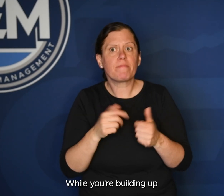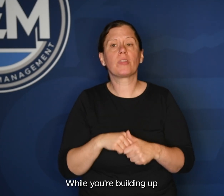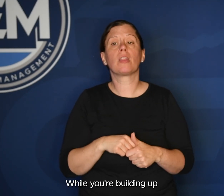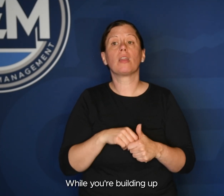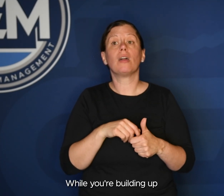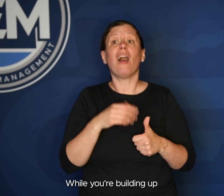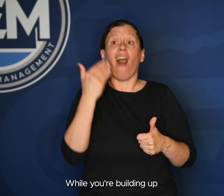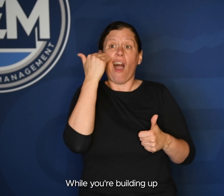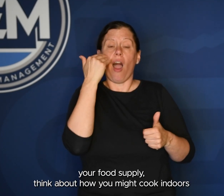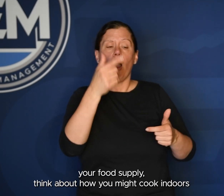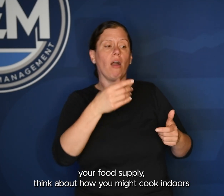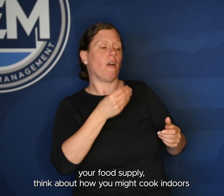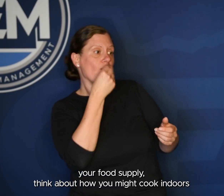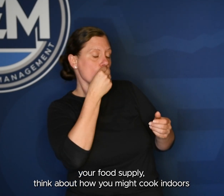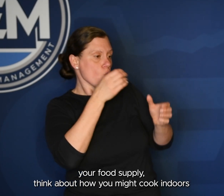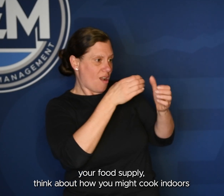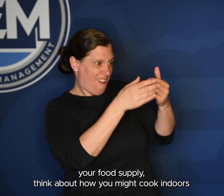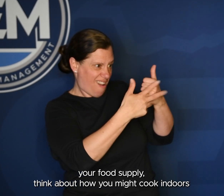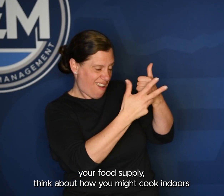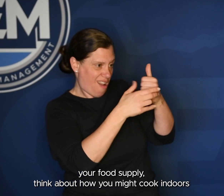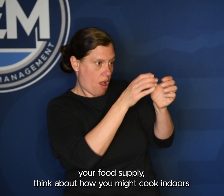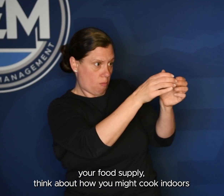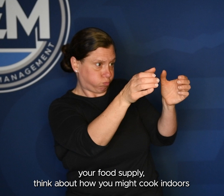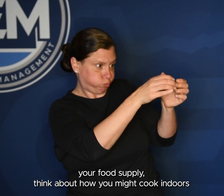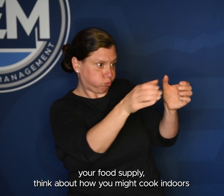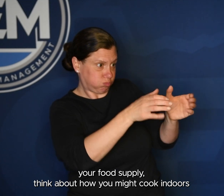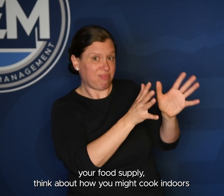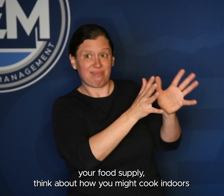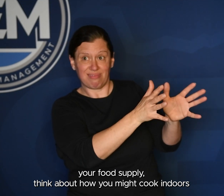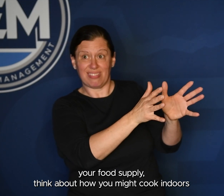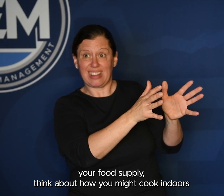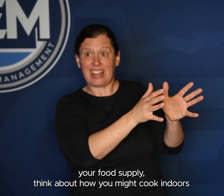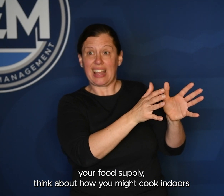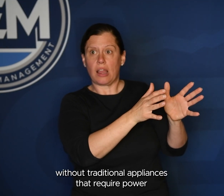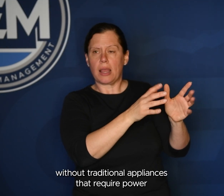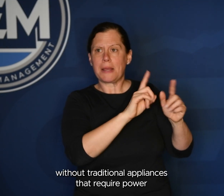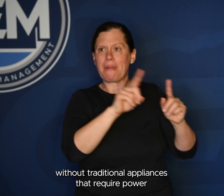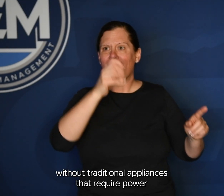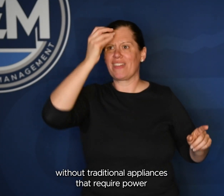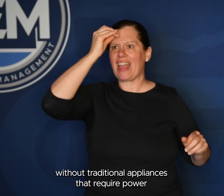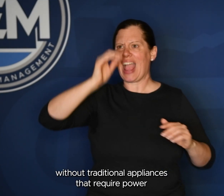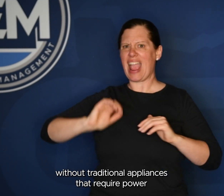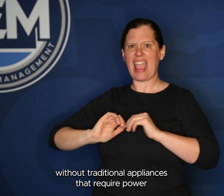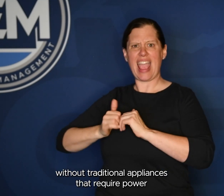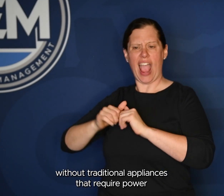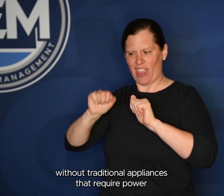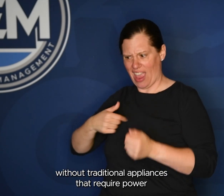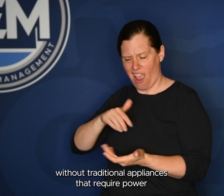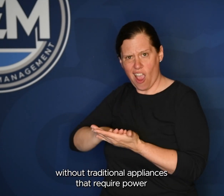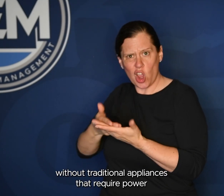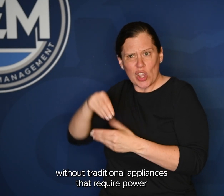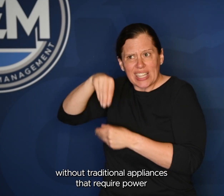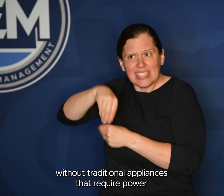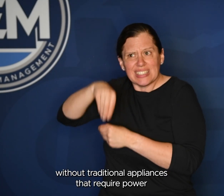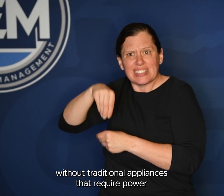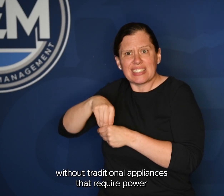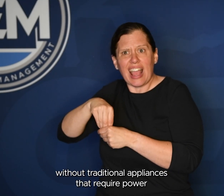While you're building up your food supply, think about how you might cook indoors without traditional appliances that require